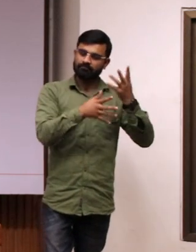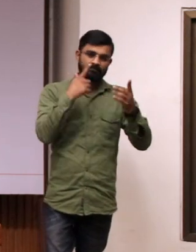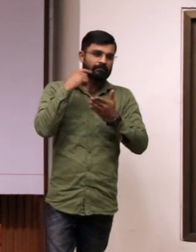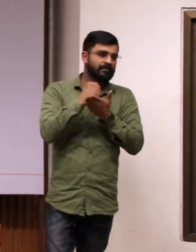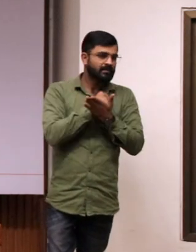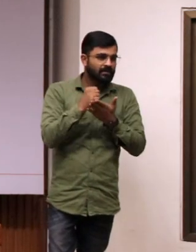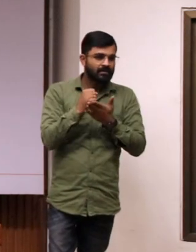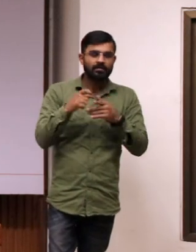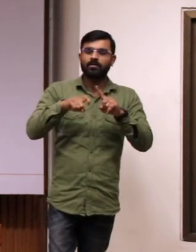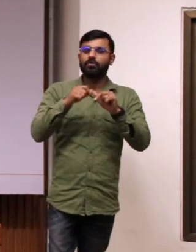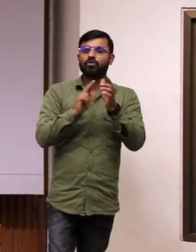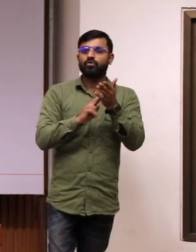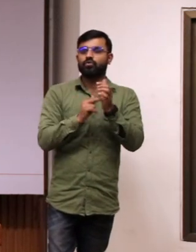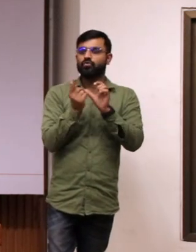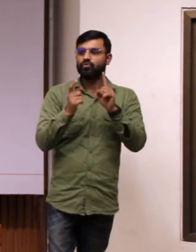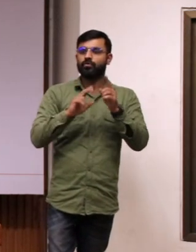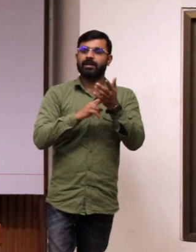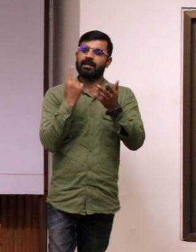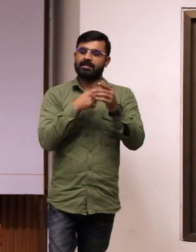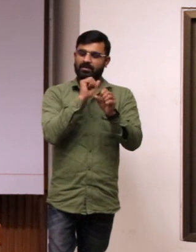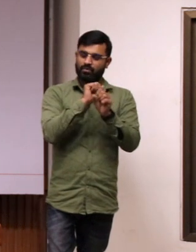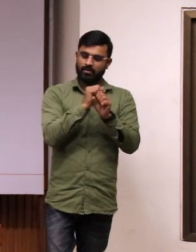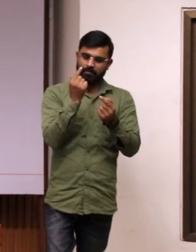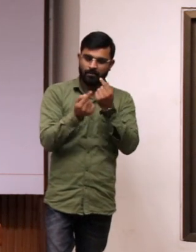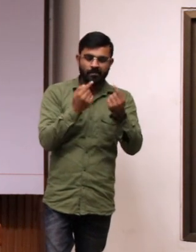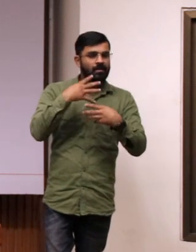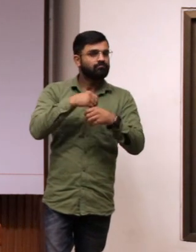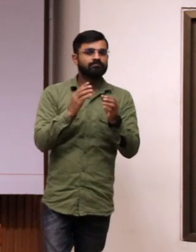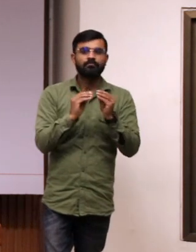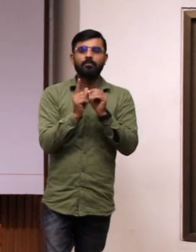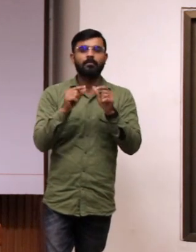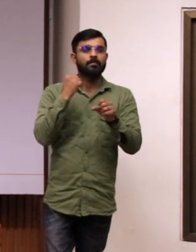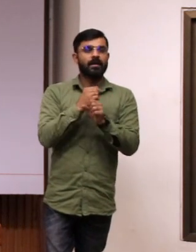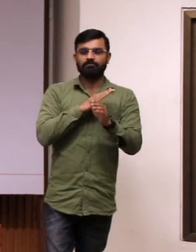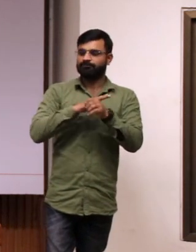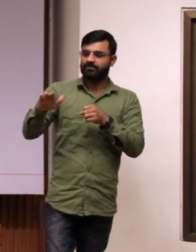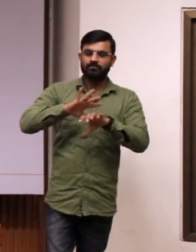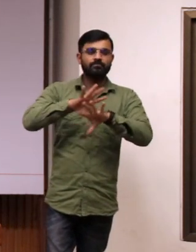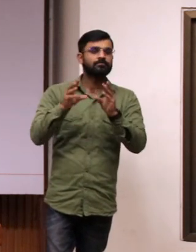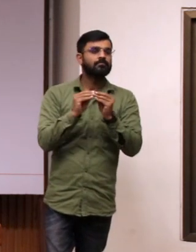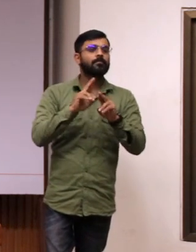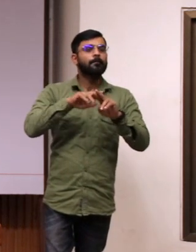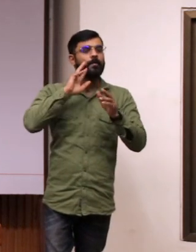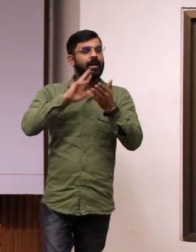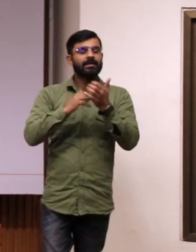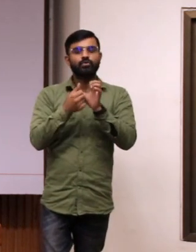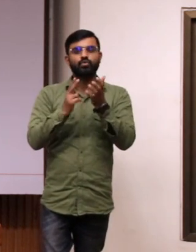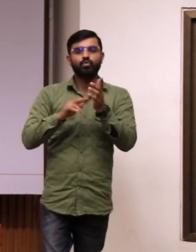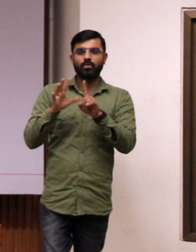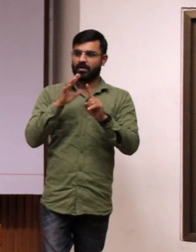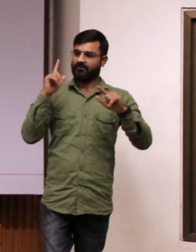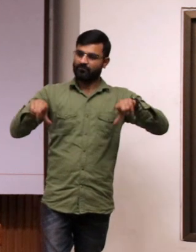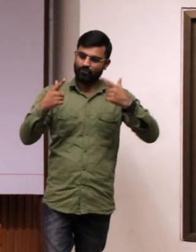trying to create in Kuno National Park. How it will work? It won't work. It will kill entire microbial flora. Mind it, in